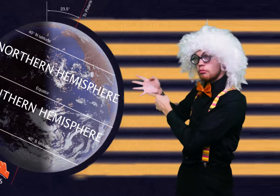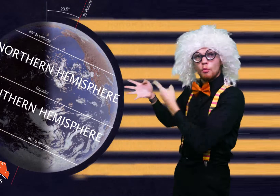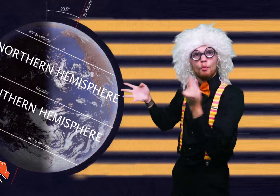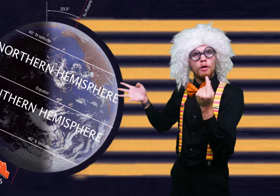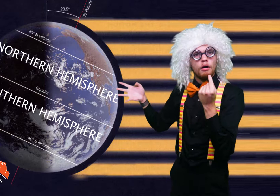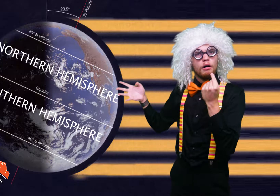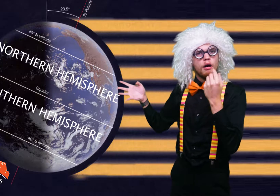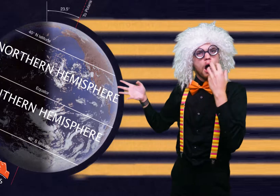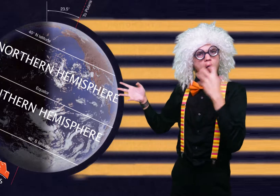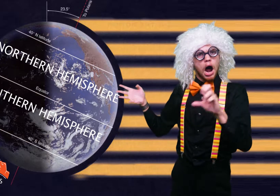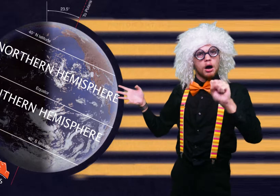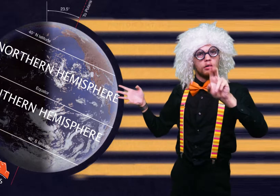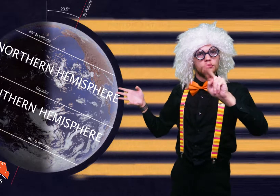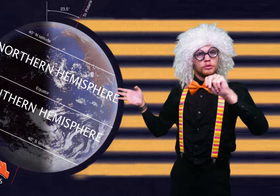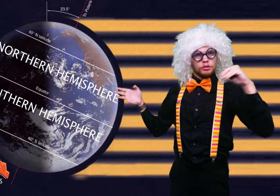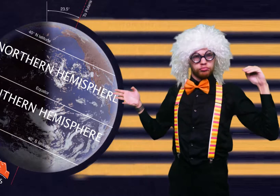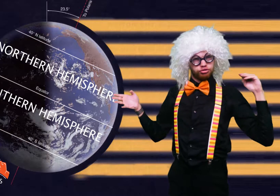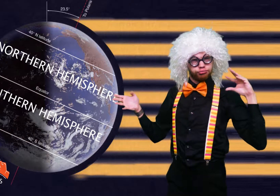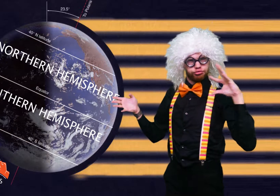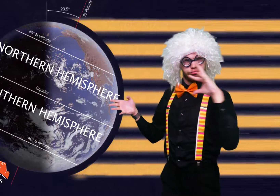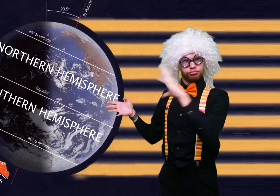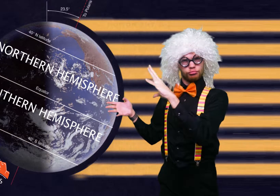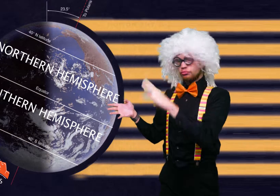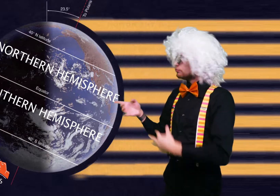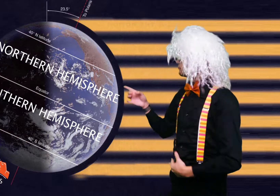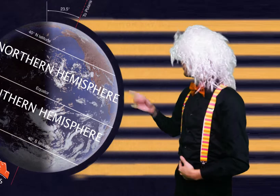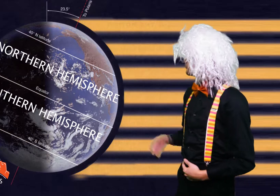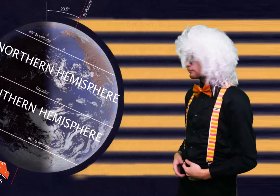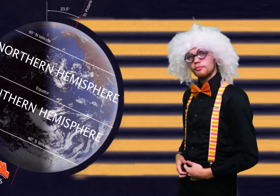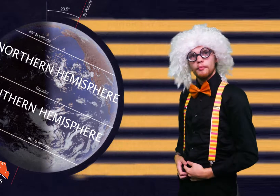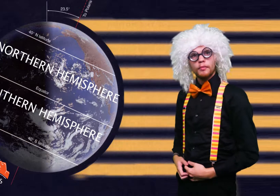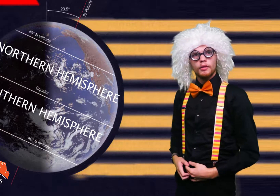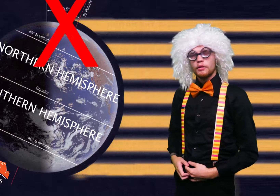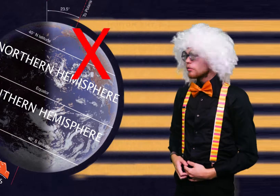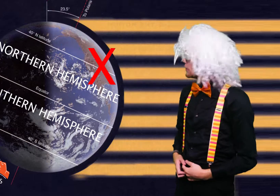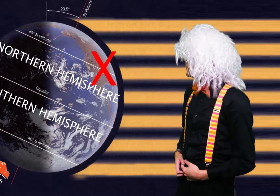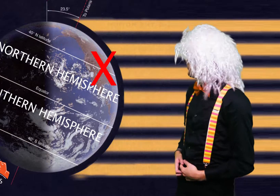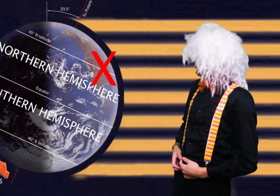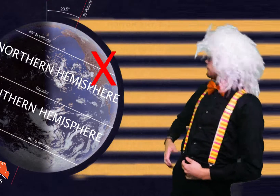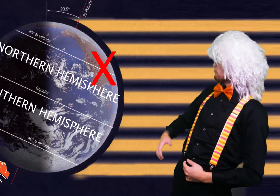they're hot rays from the sun. You see that X?